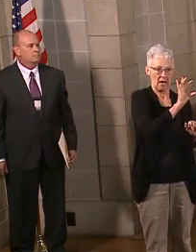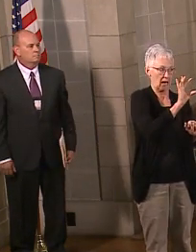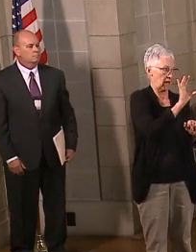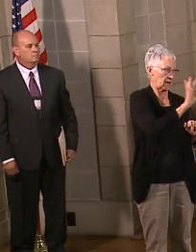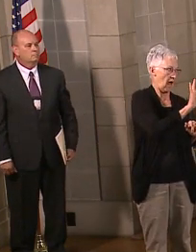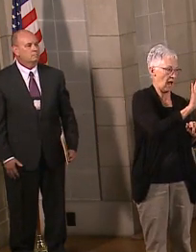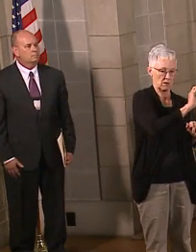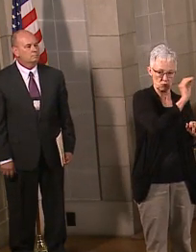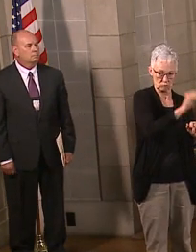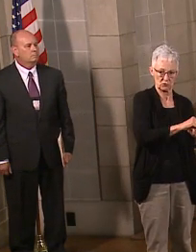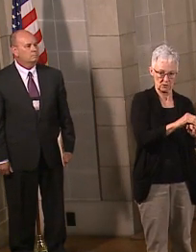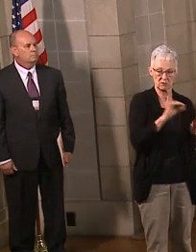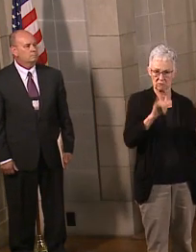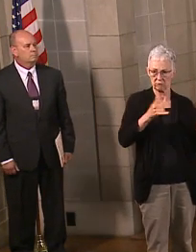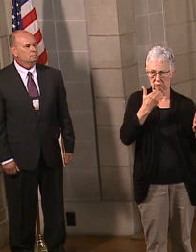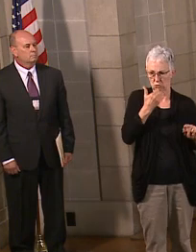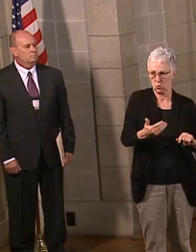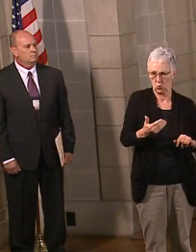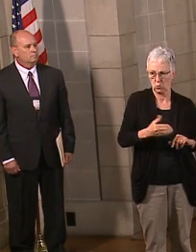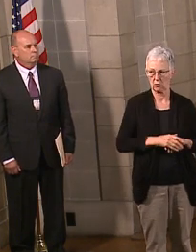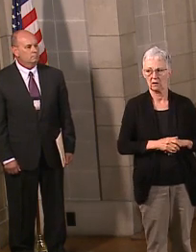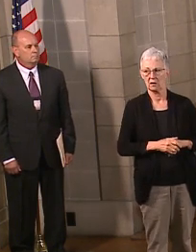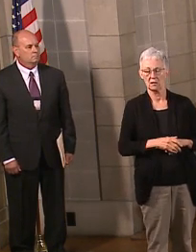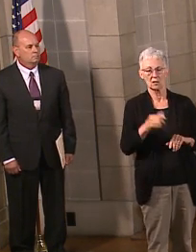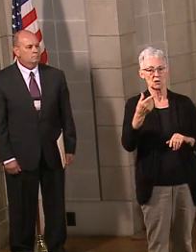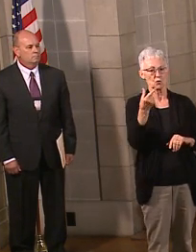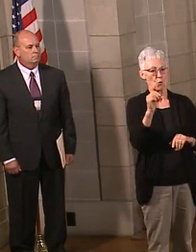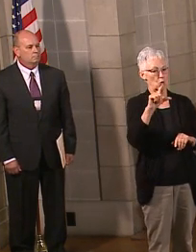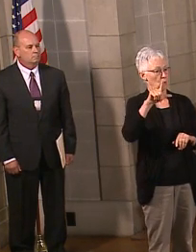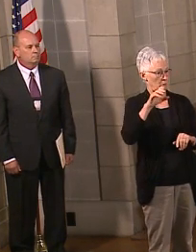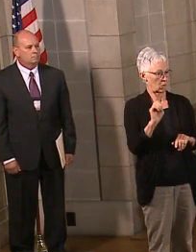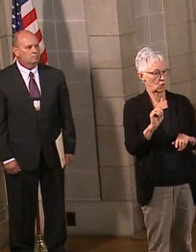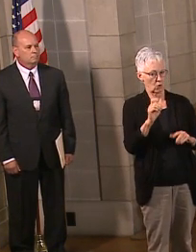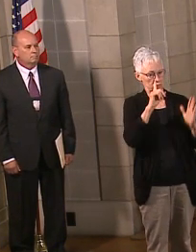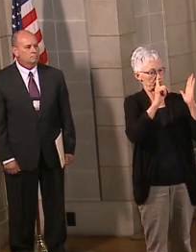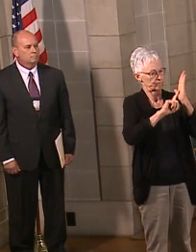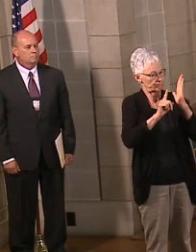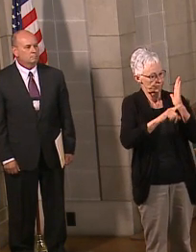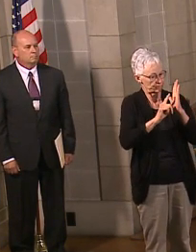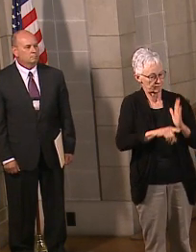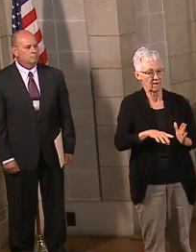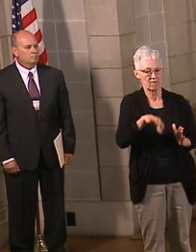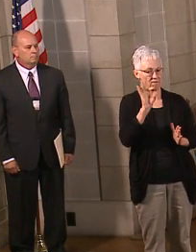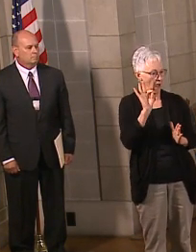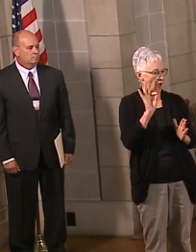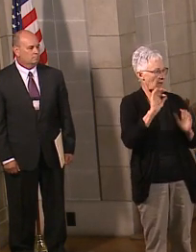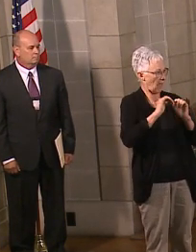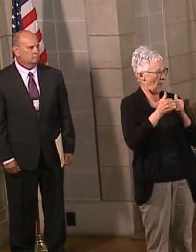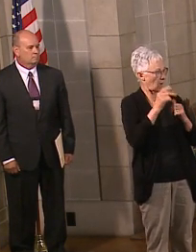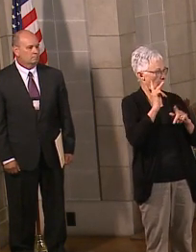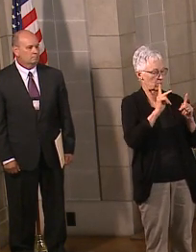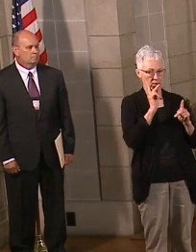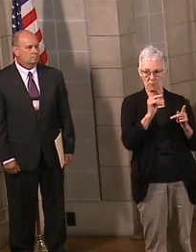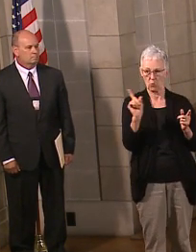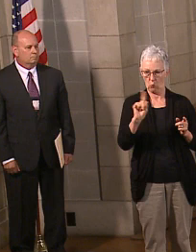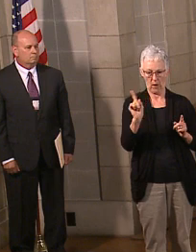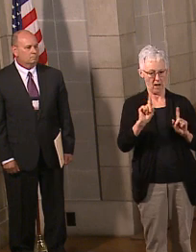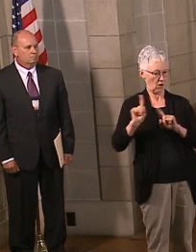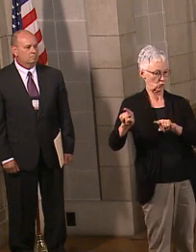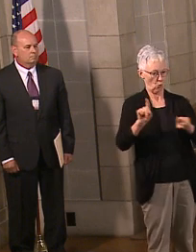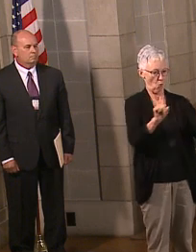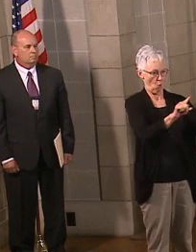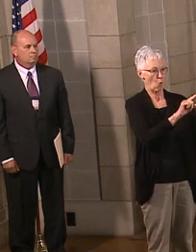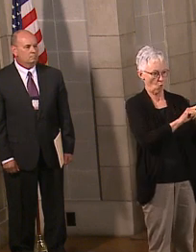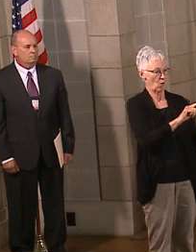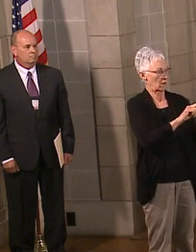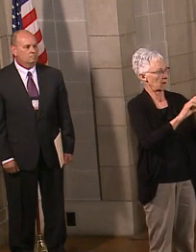the Google data. And this is just one of the ways that we can think about how are Nebraskans responding to the